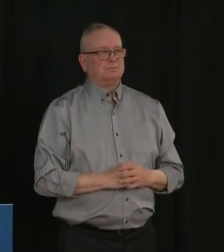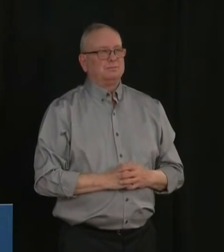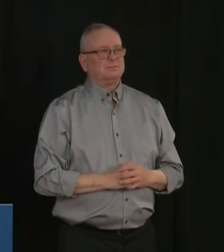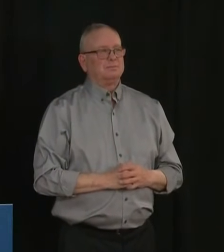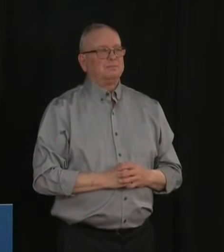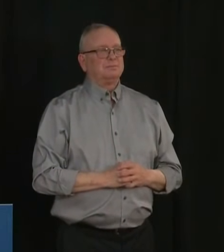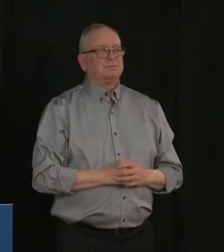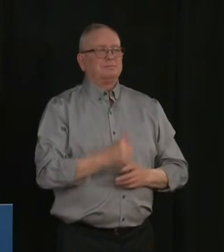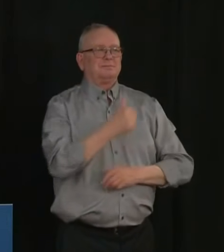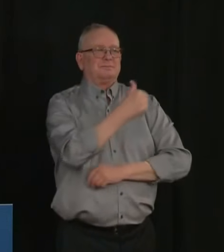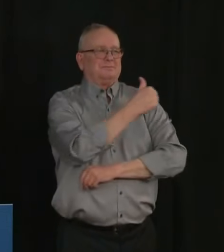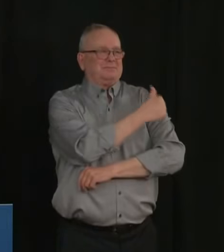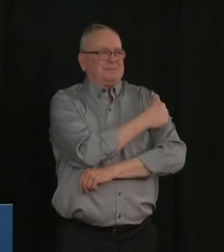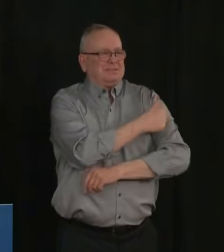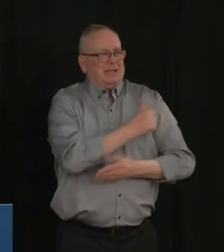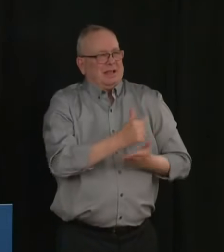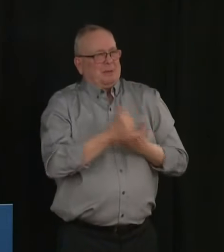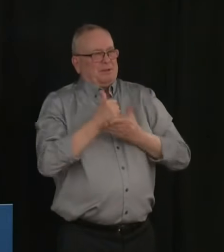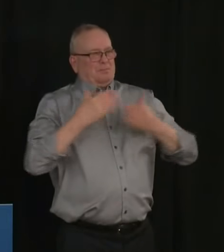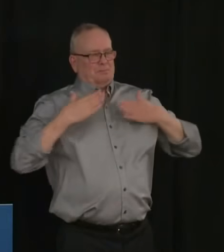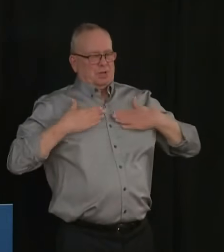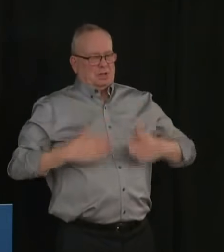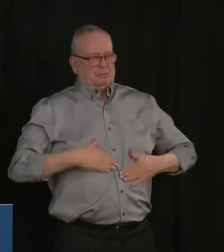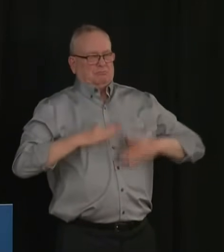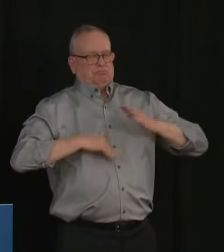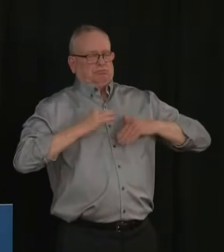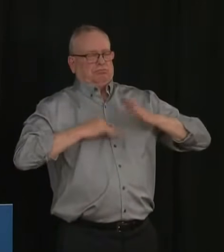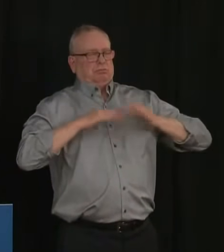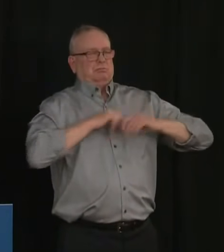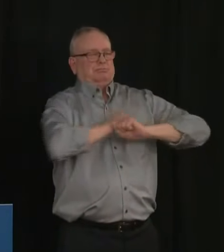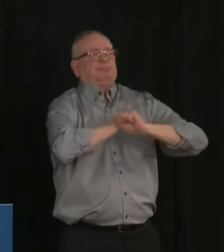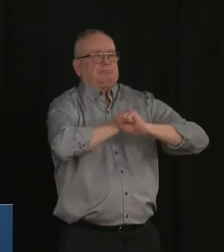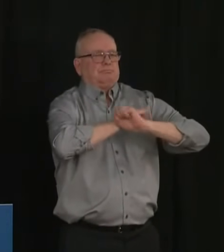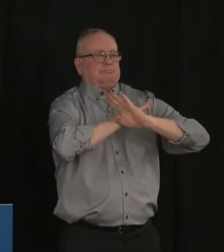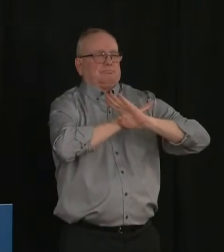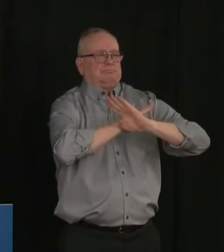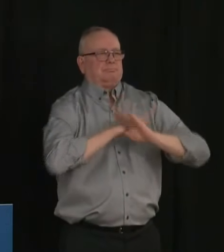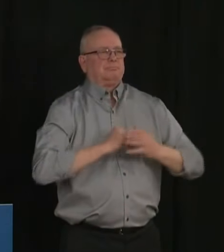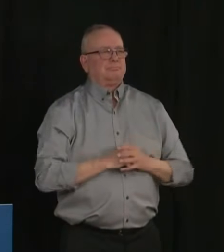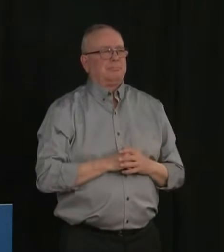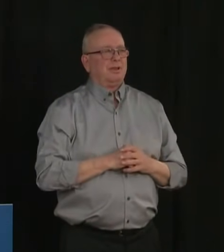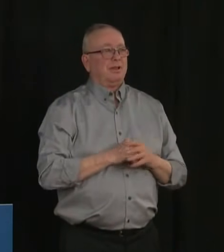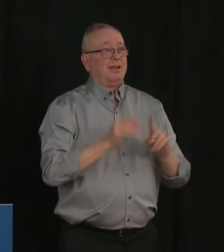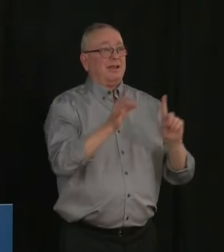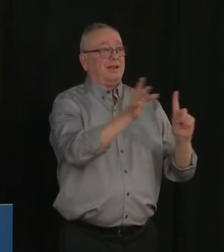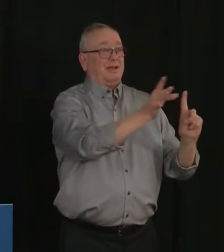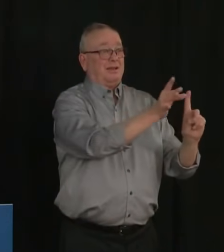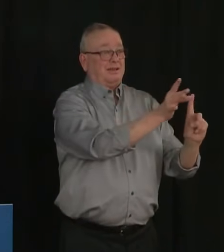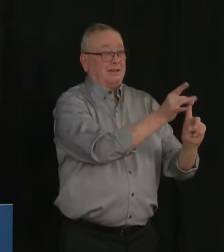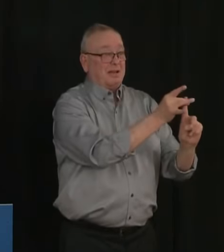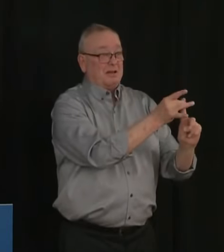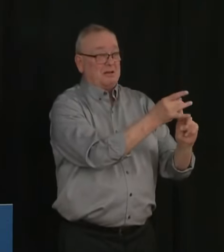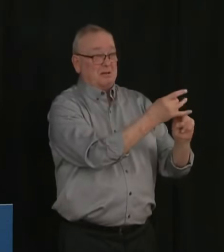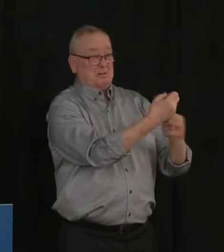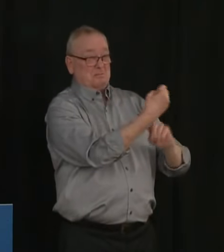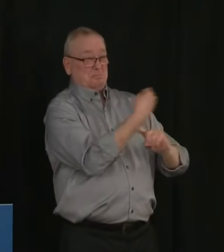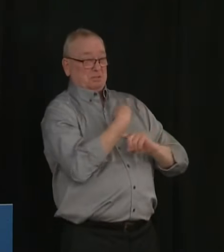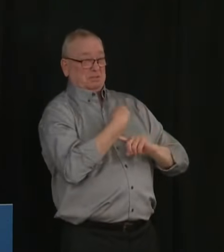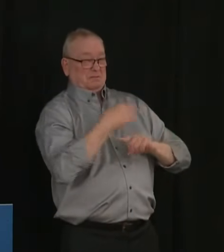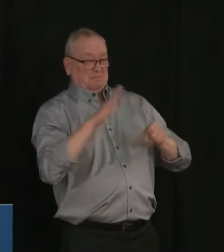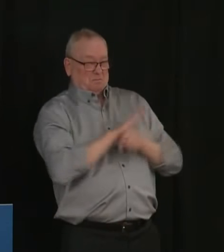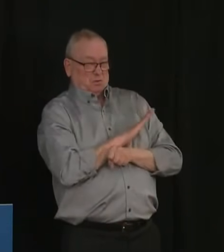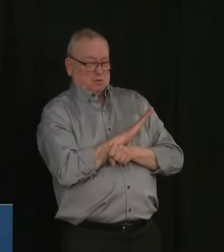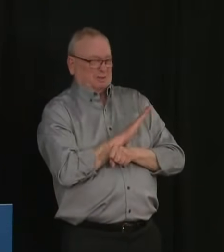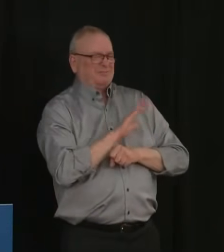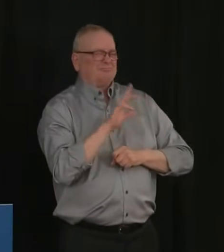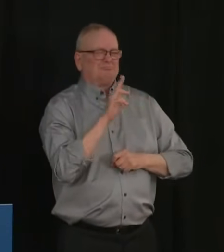immune response, so changes or mutations in the virus are not likely to make vaccines not work at all. These vaccines